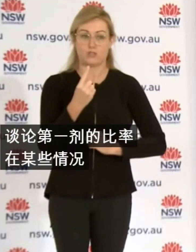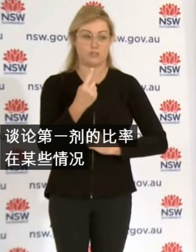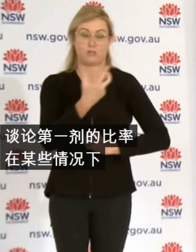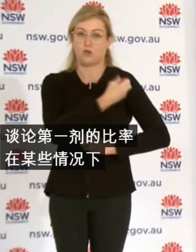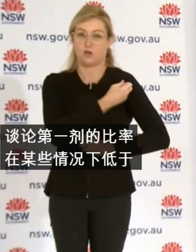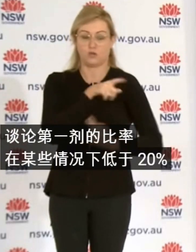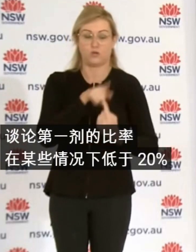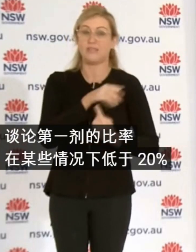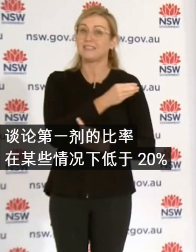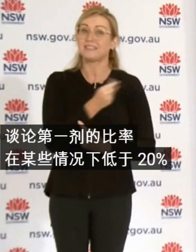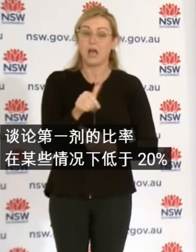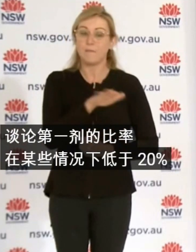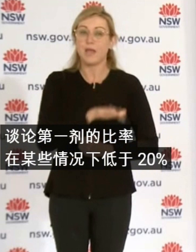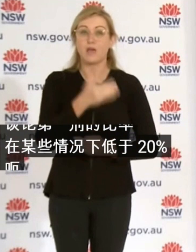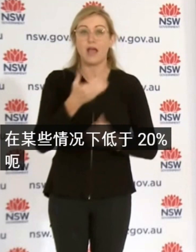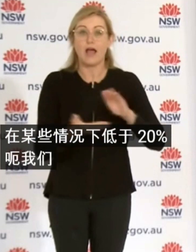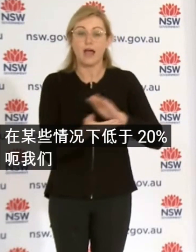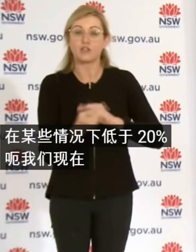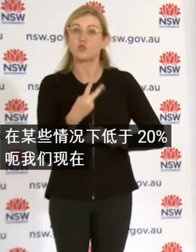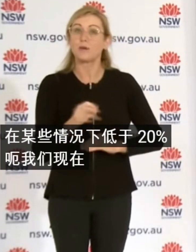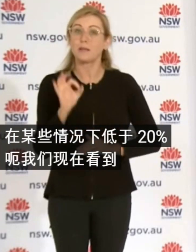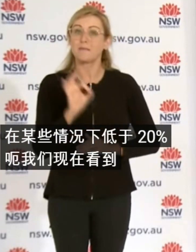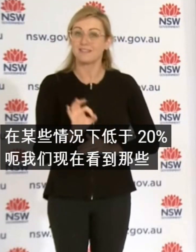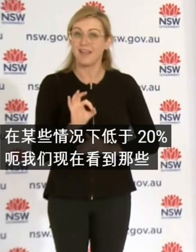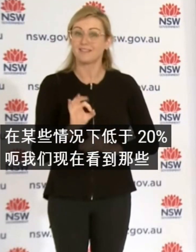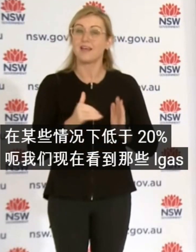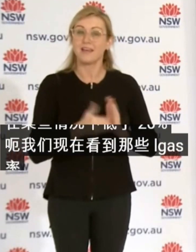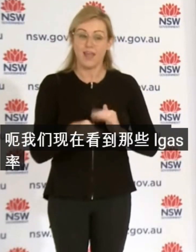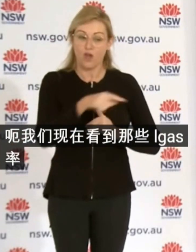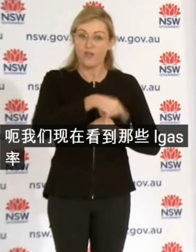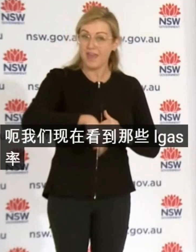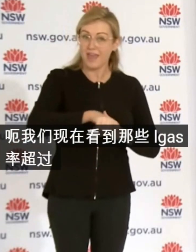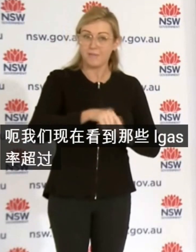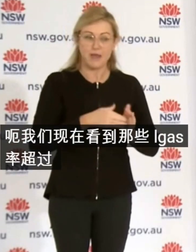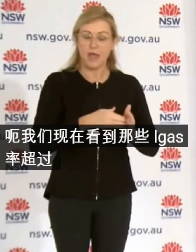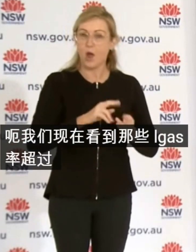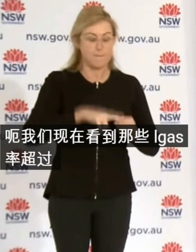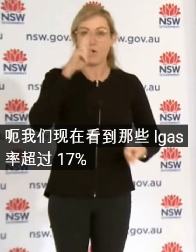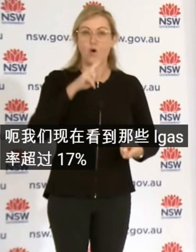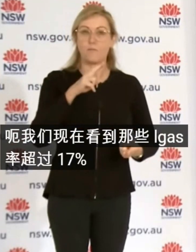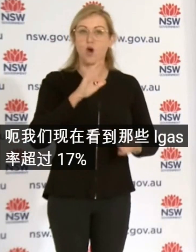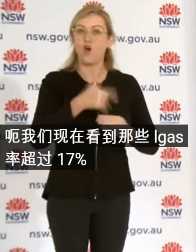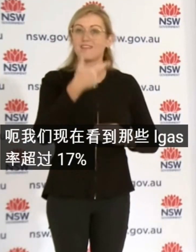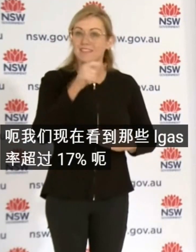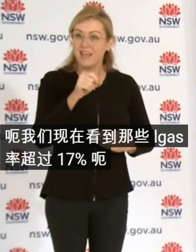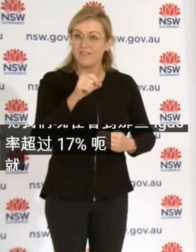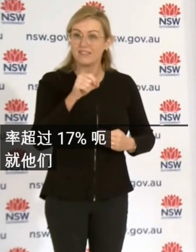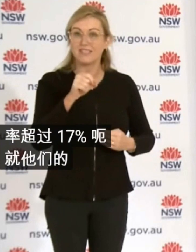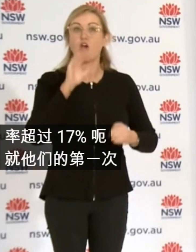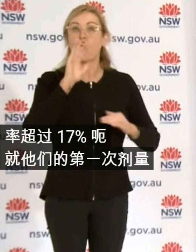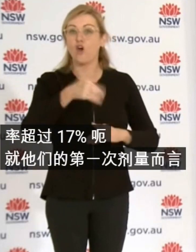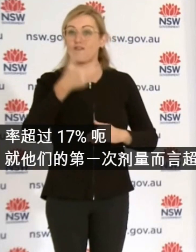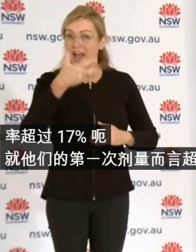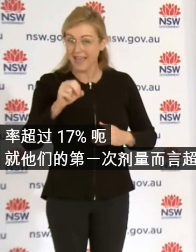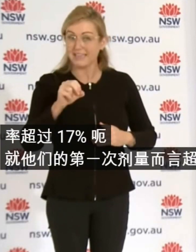some cases less than 20%. We're now seeing those LGAs with rates above 70 and above 80% in terms of